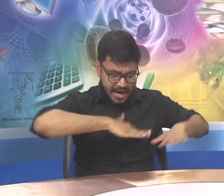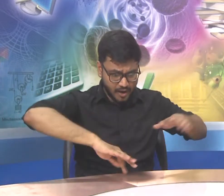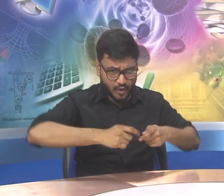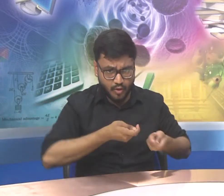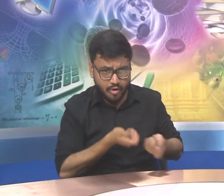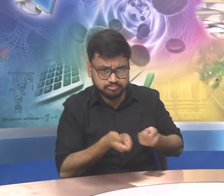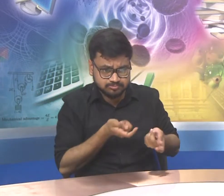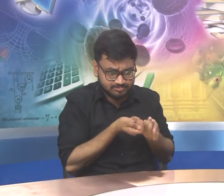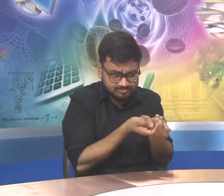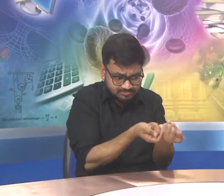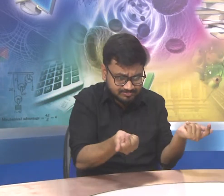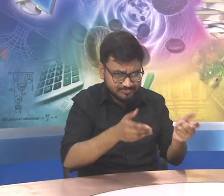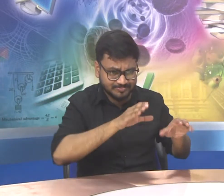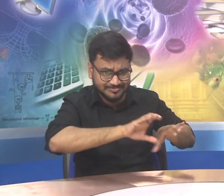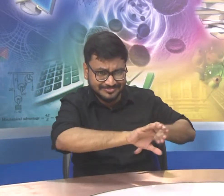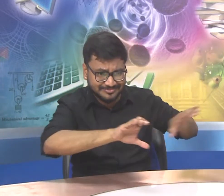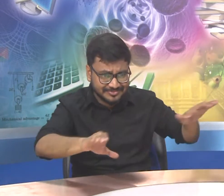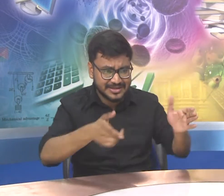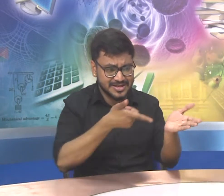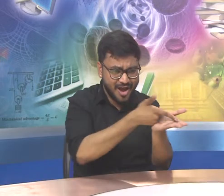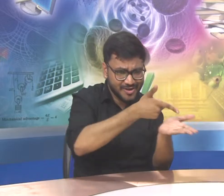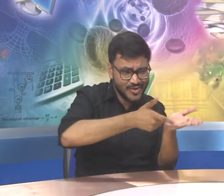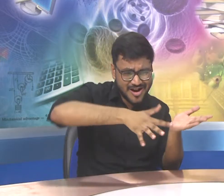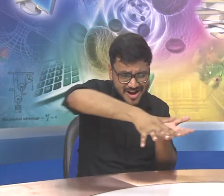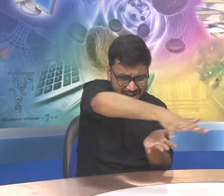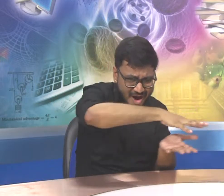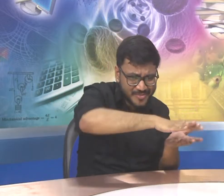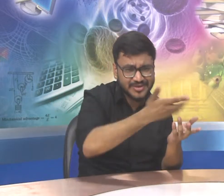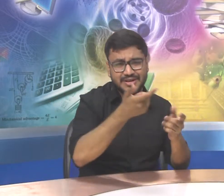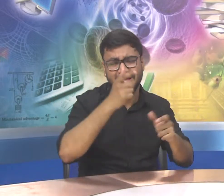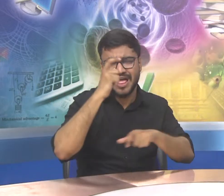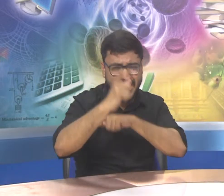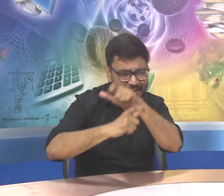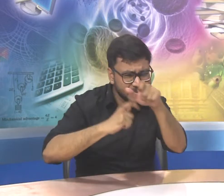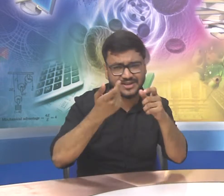credit both short term and long term